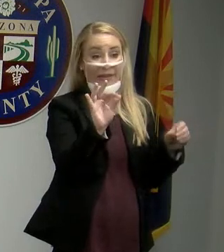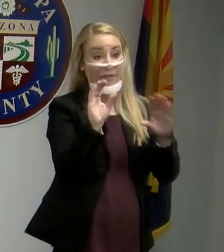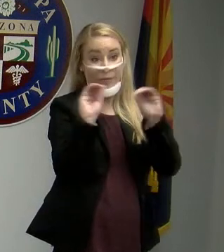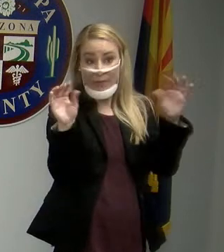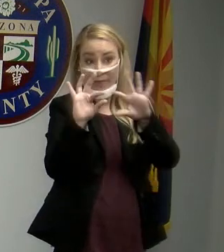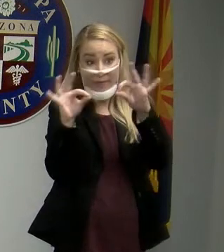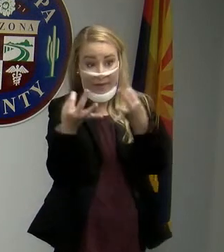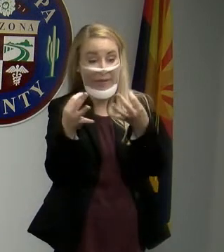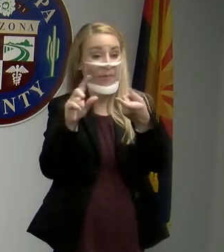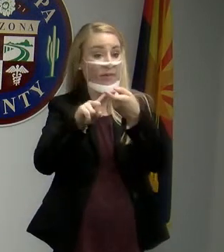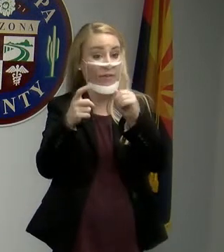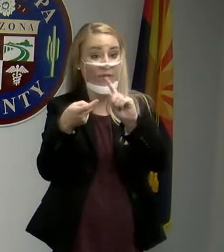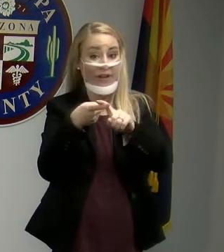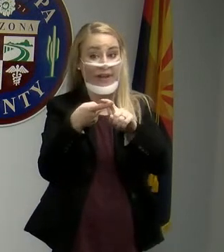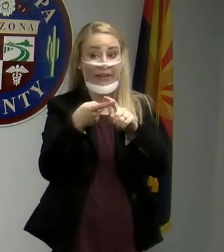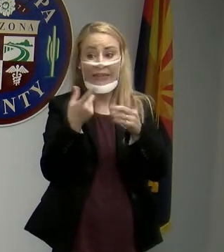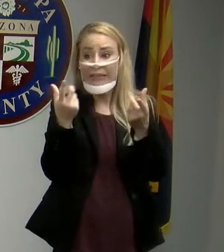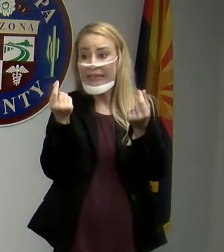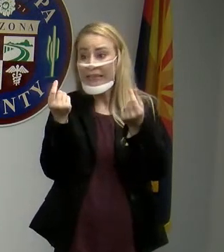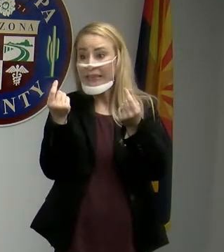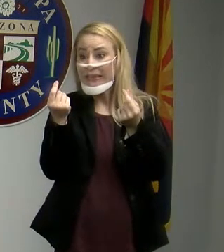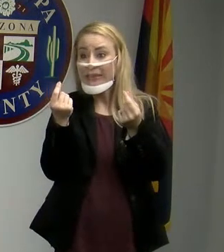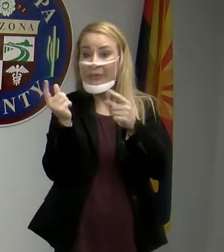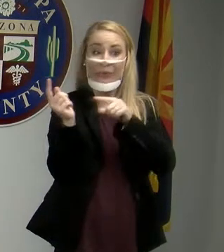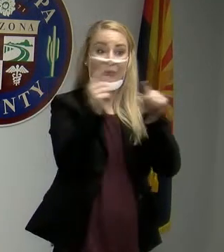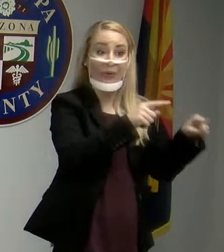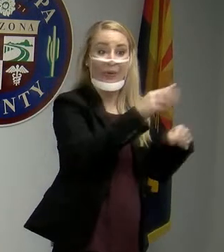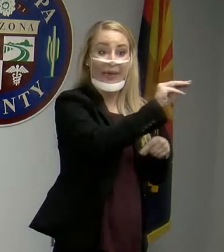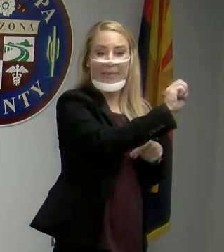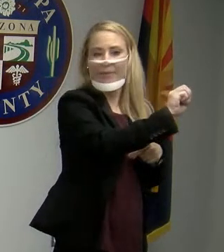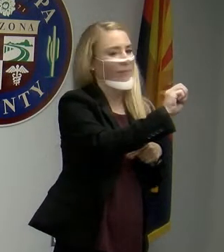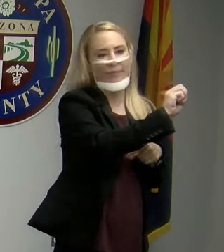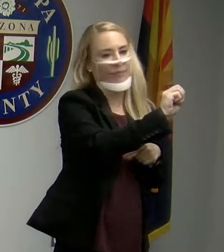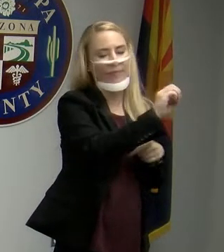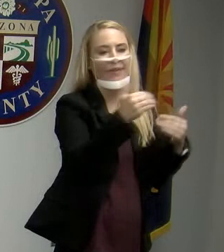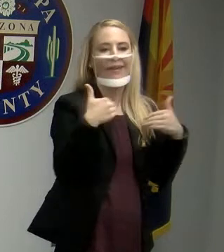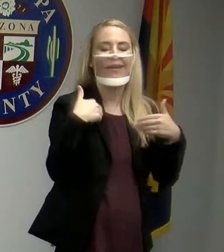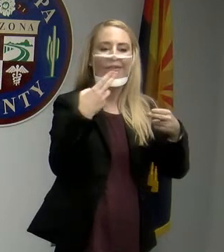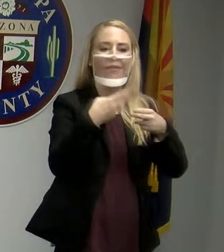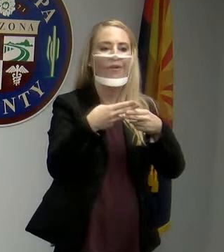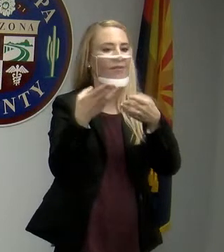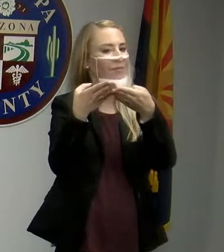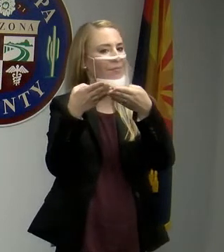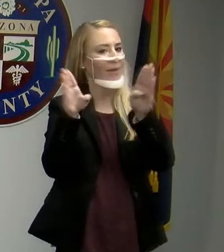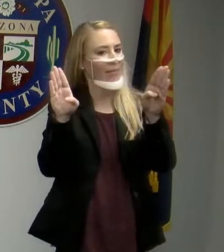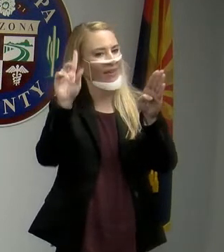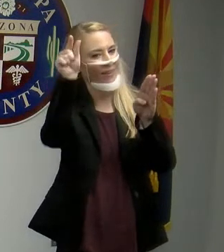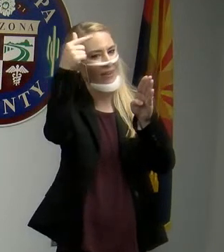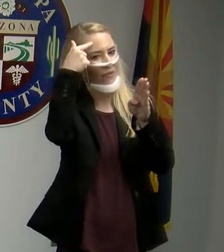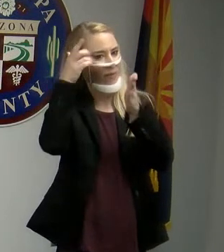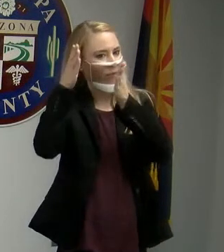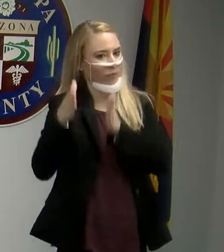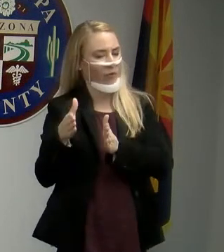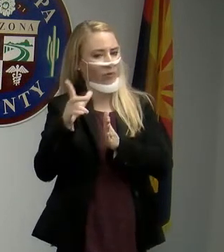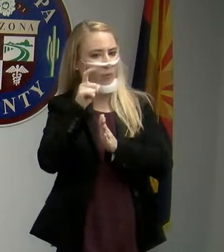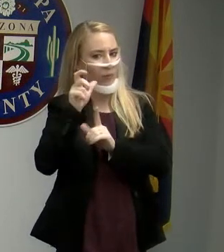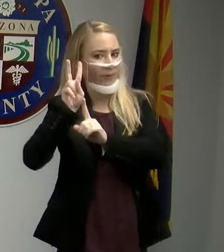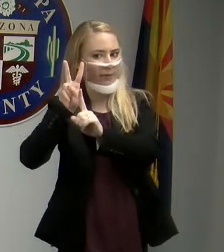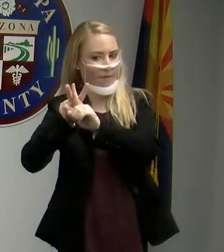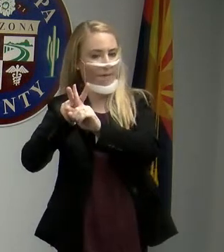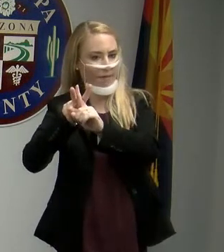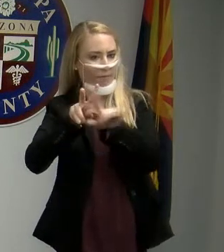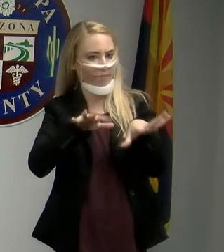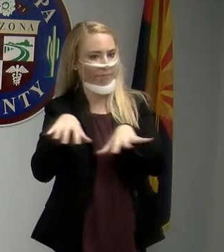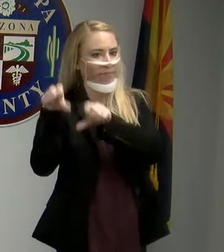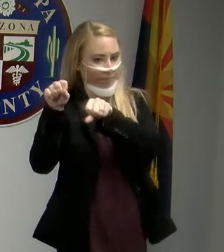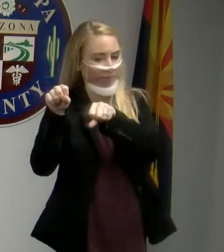does not go to our medical examiner. That would actually be a public fiduciary decedent if they cannot find